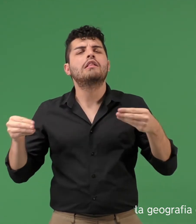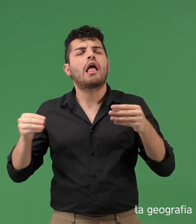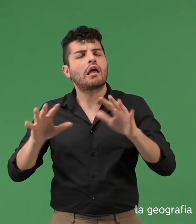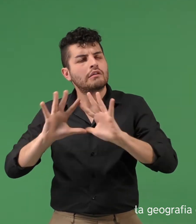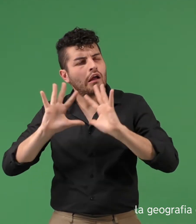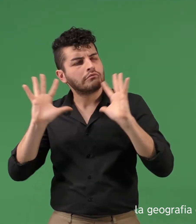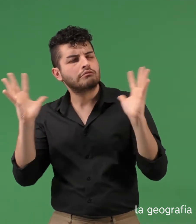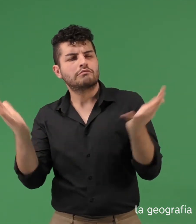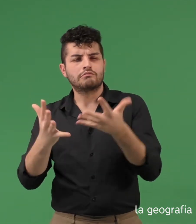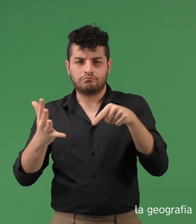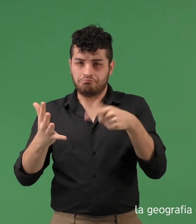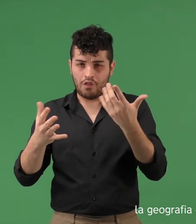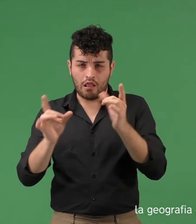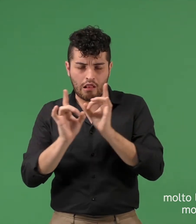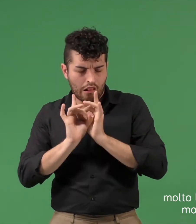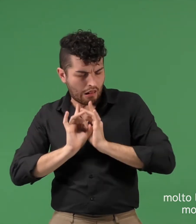very